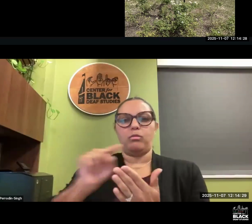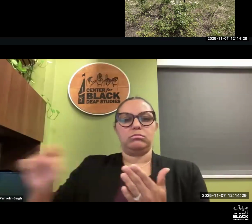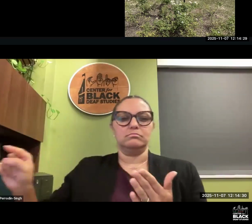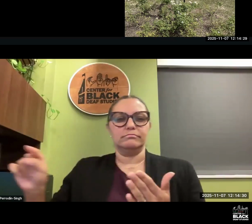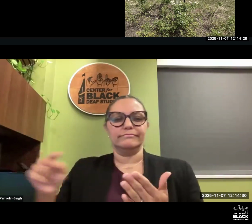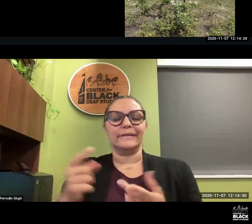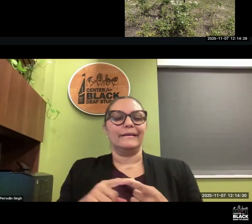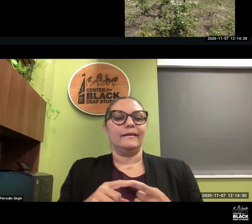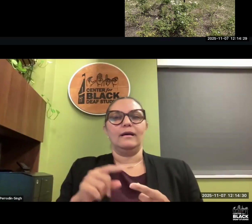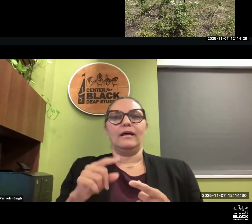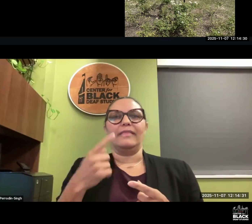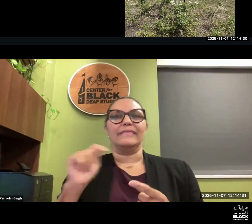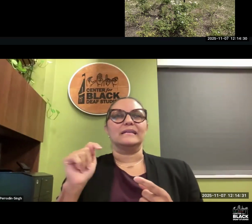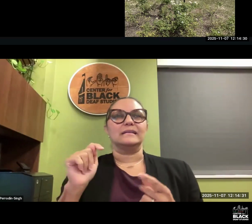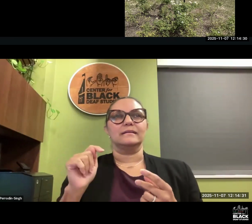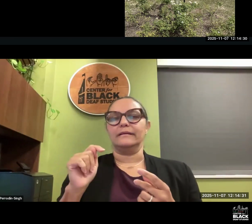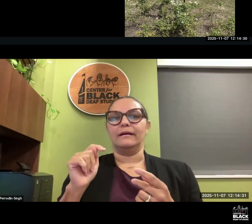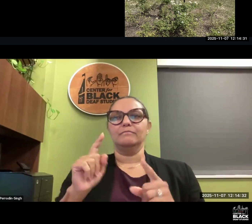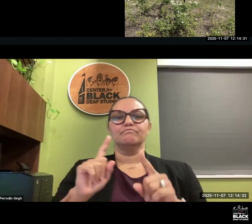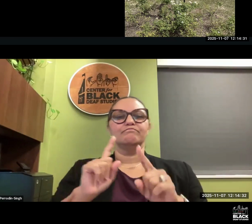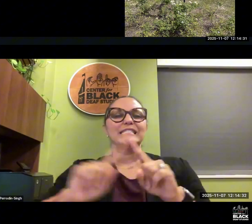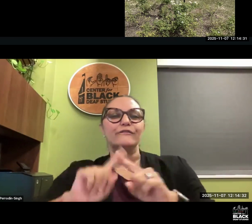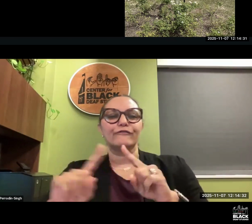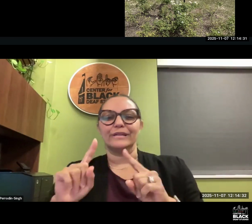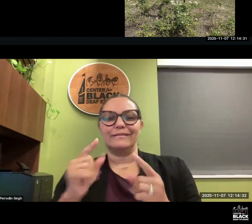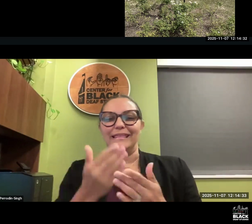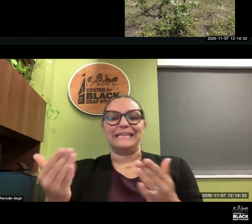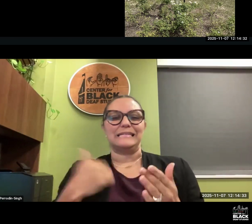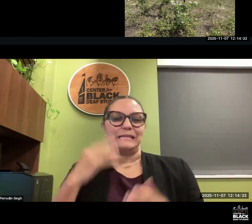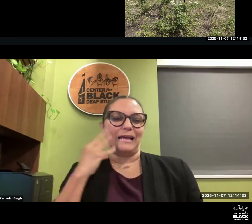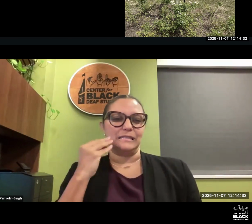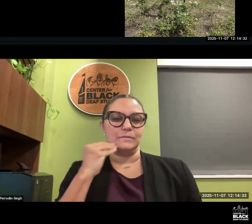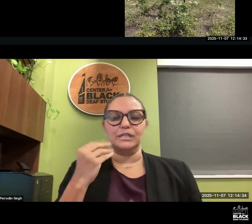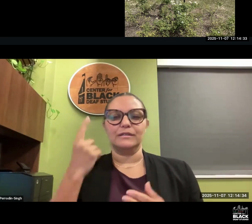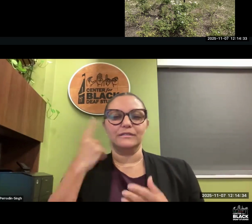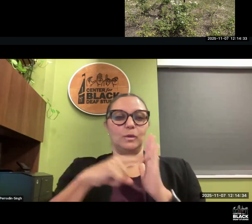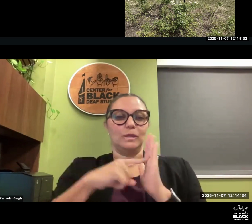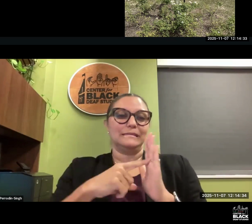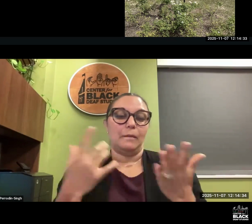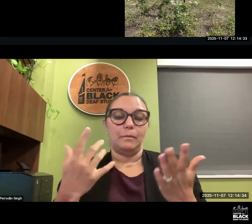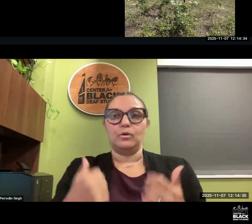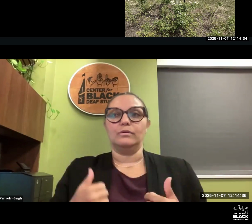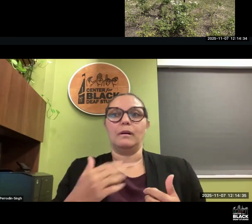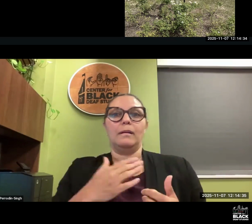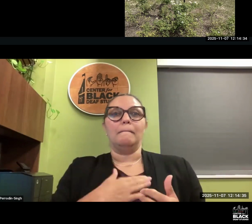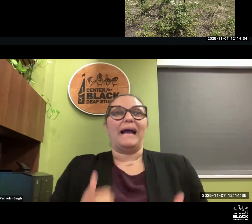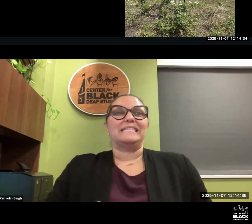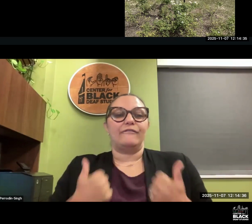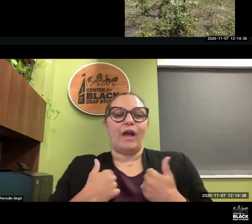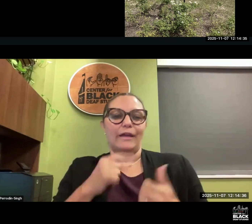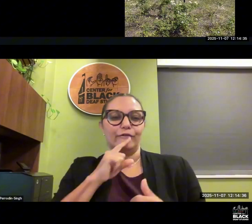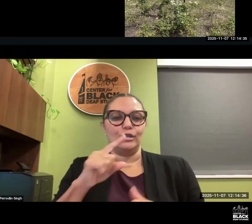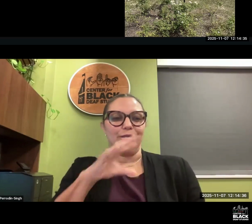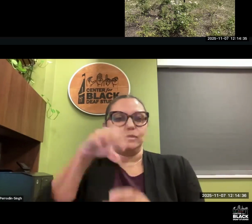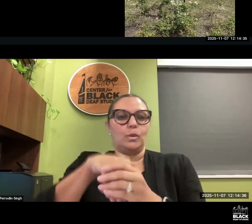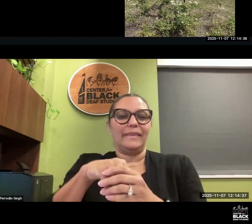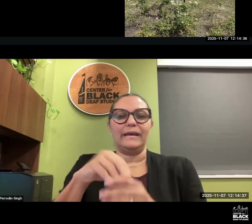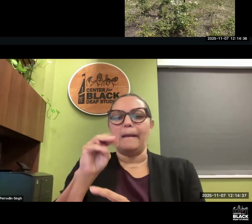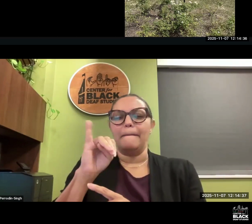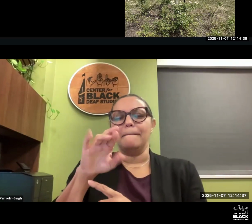Becoming was me becoming an adult, coming to terms with these things, understanding what I've experienced. For